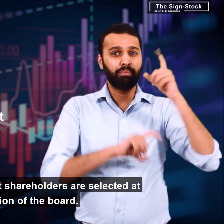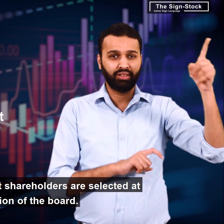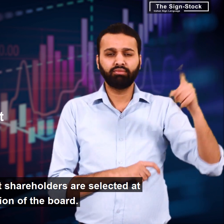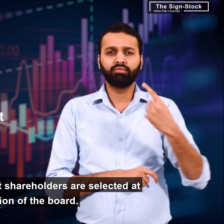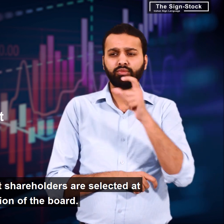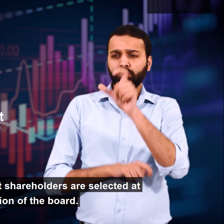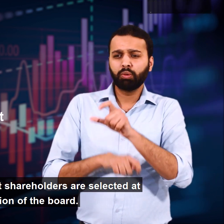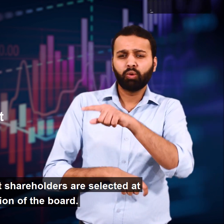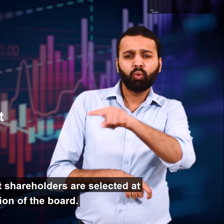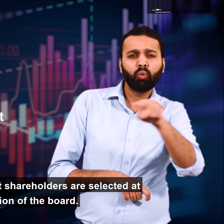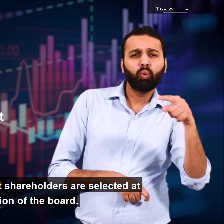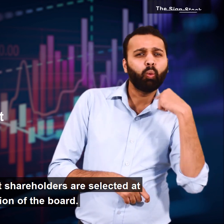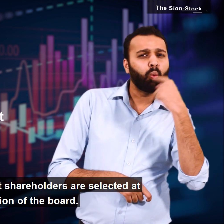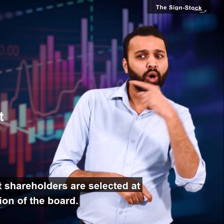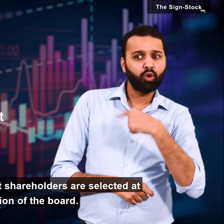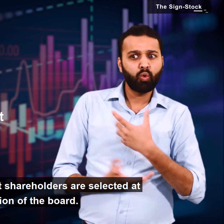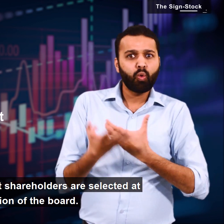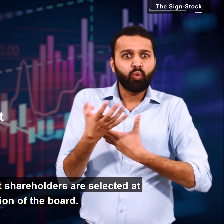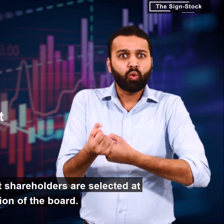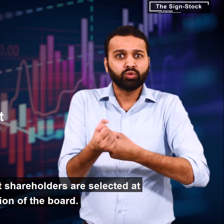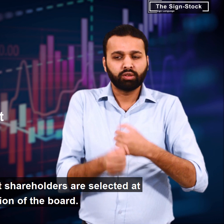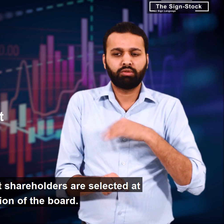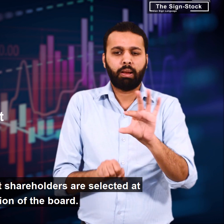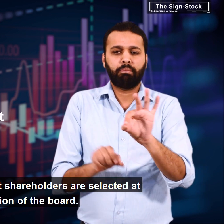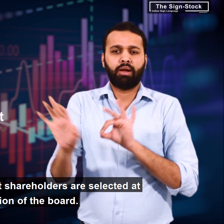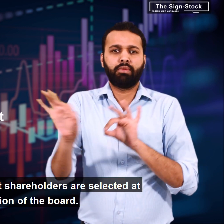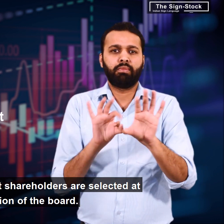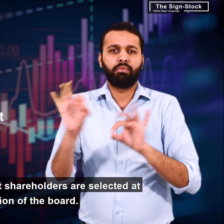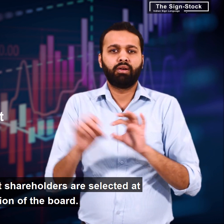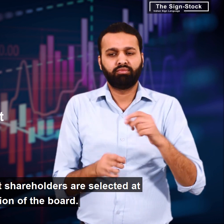Differential voting right shareholders are selected at the discretion of the board.